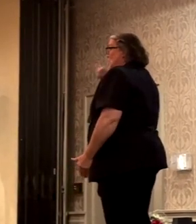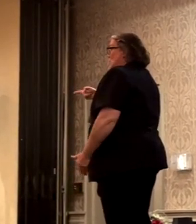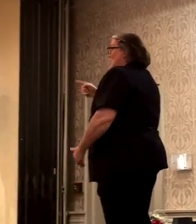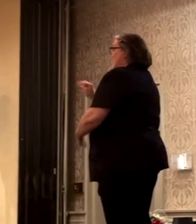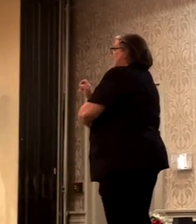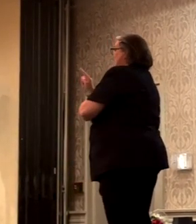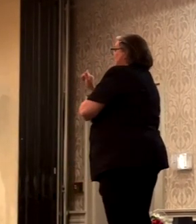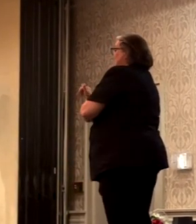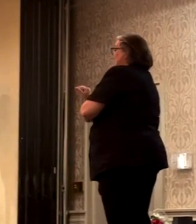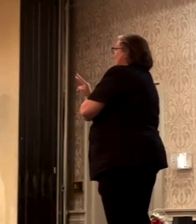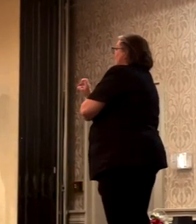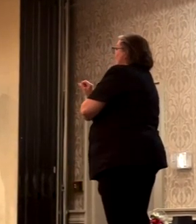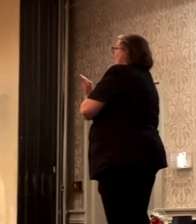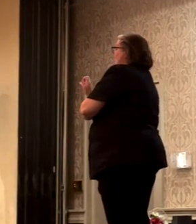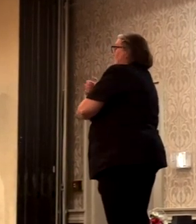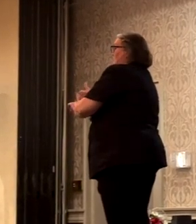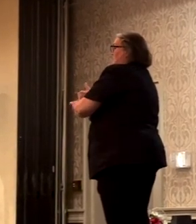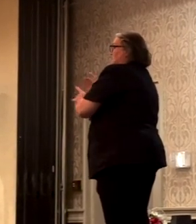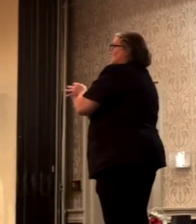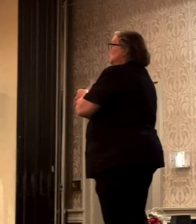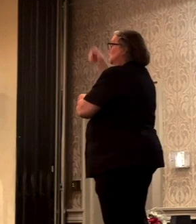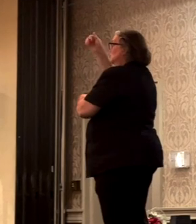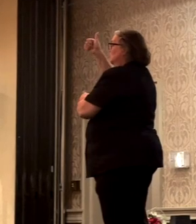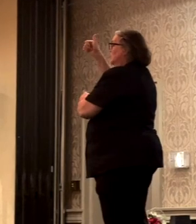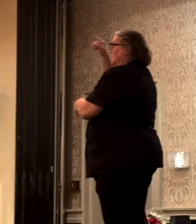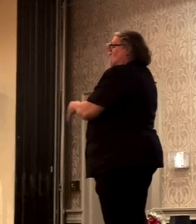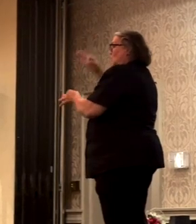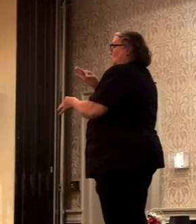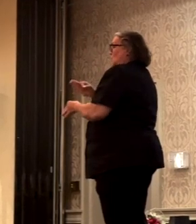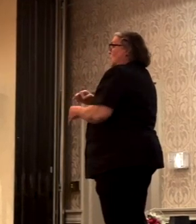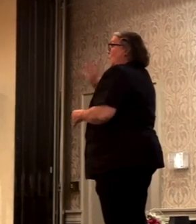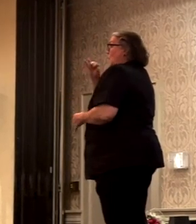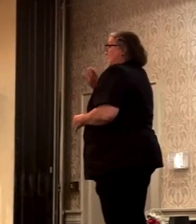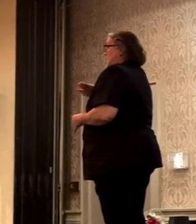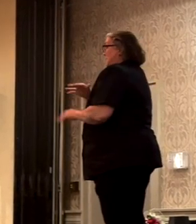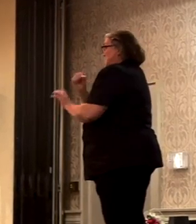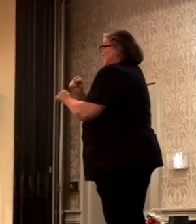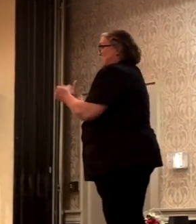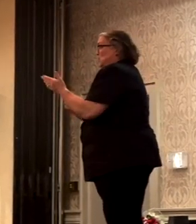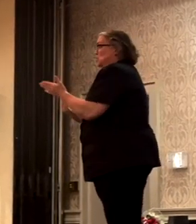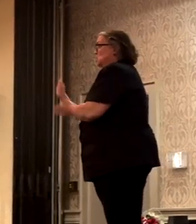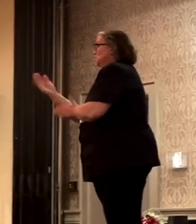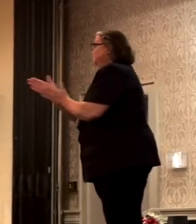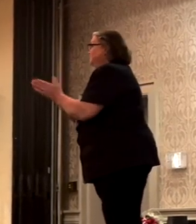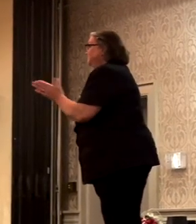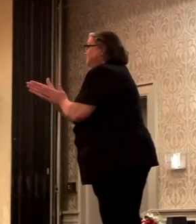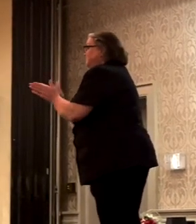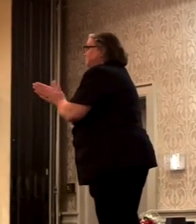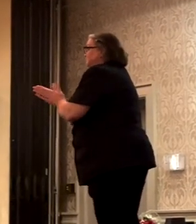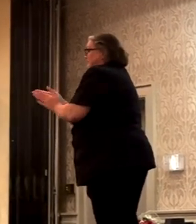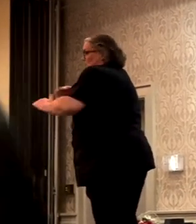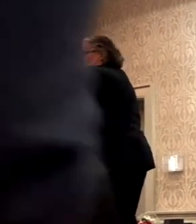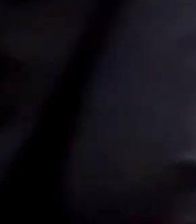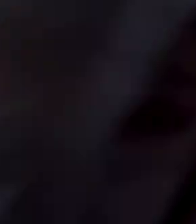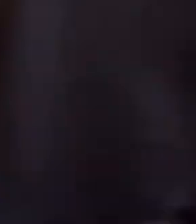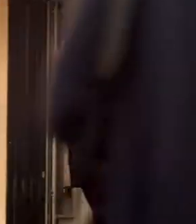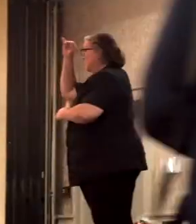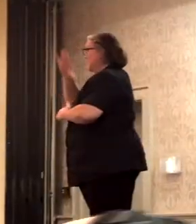Superior Court. There were women who blazed trails into male-dominated